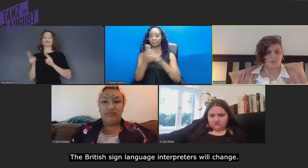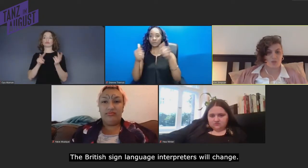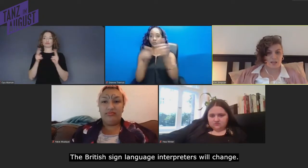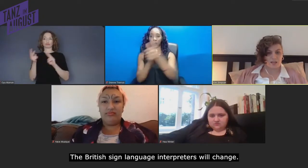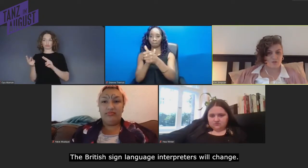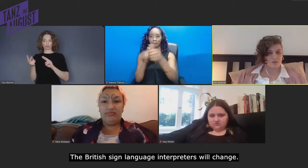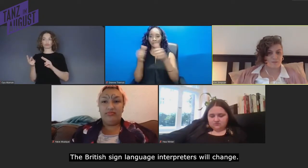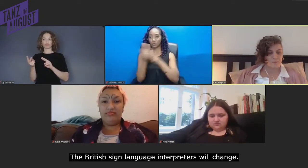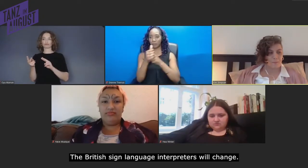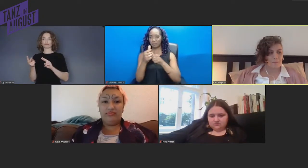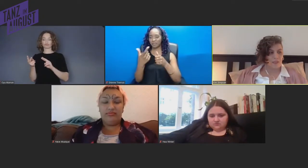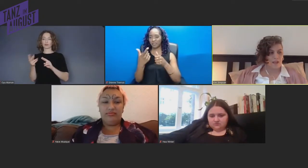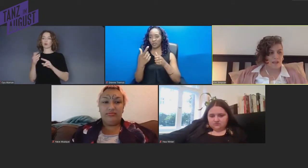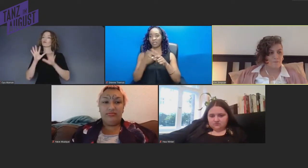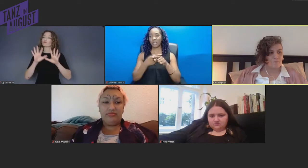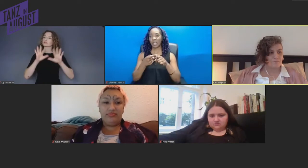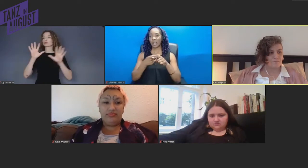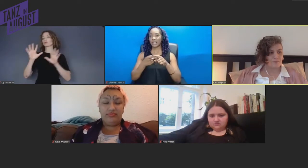will change.